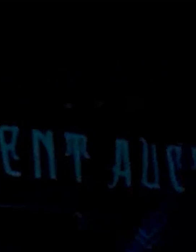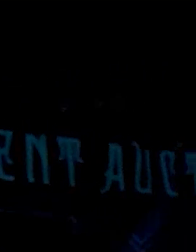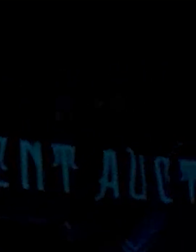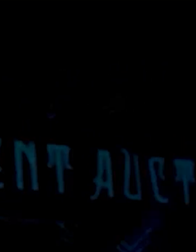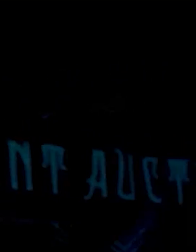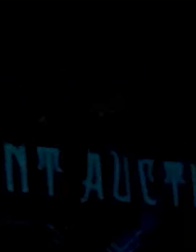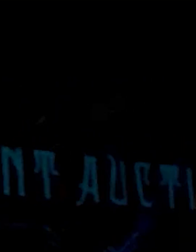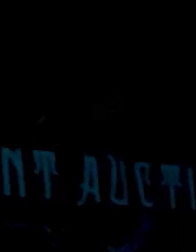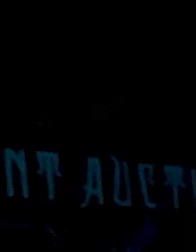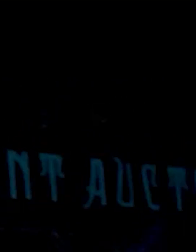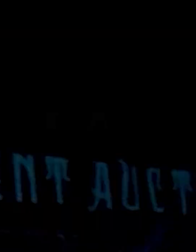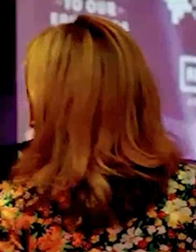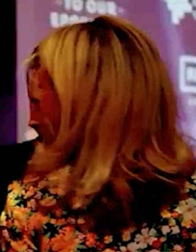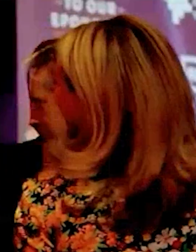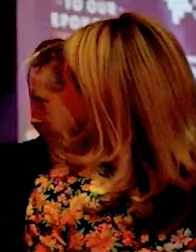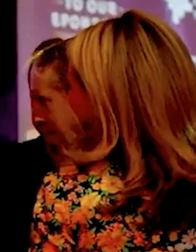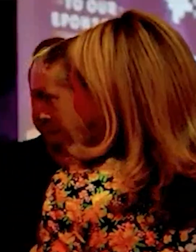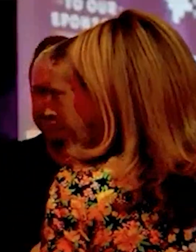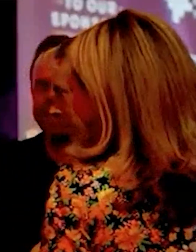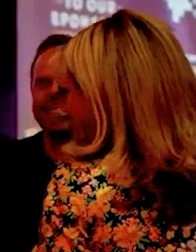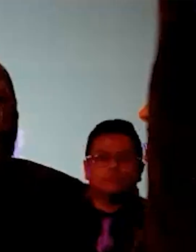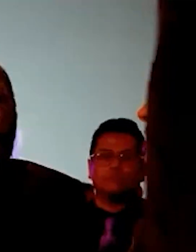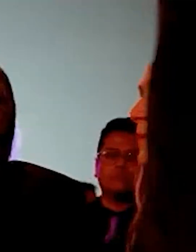heart can be so connected and so gifting.